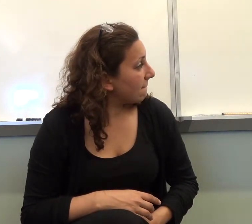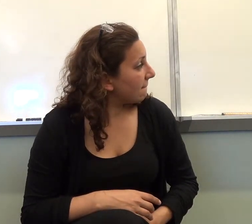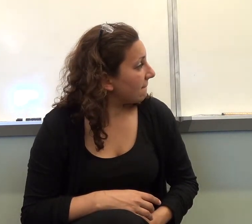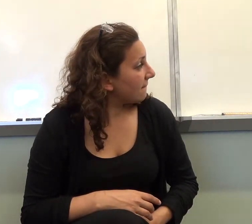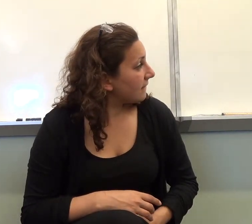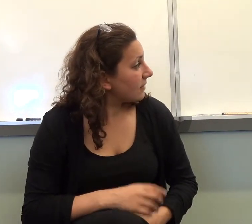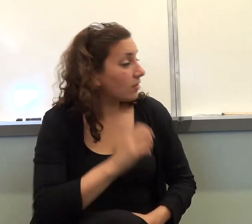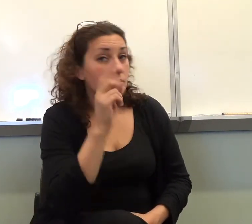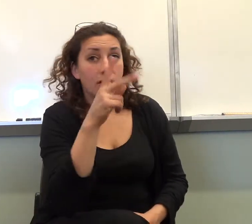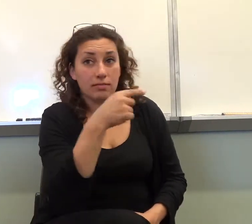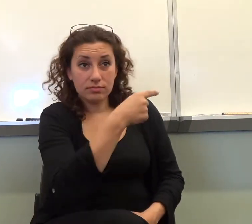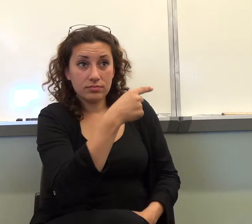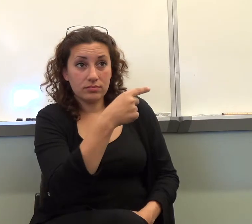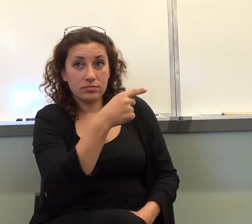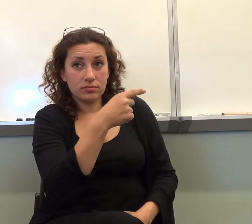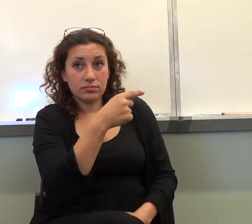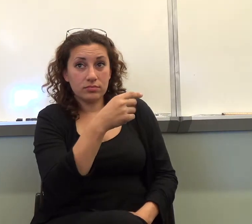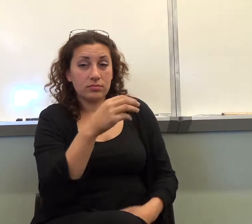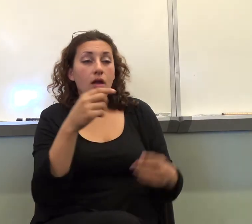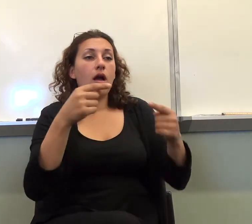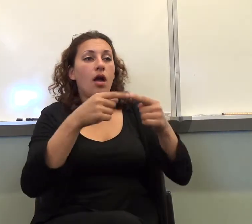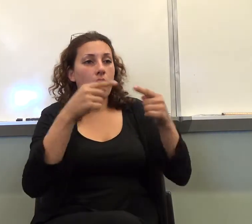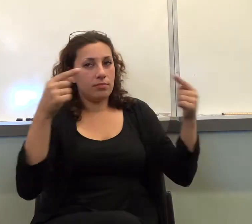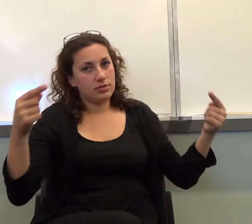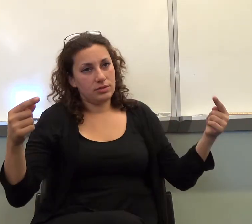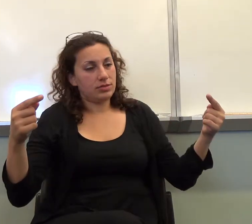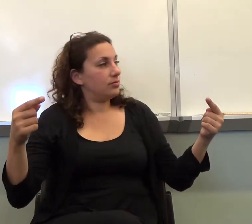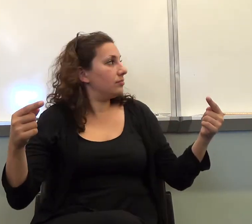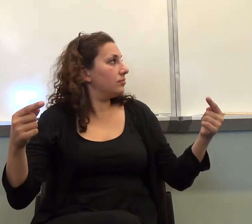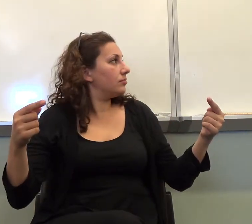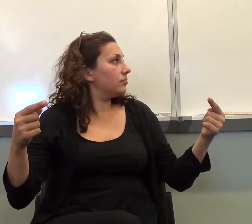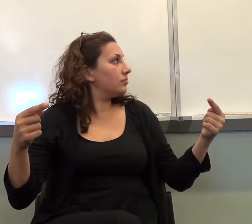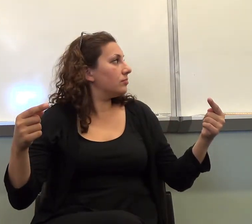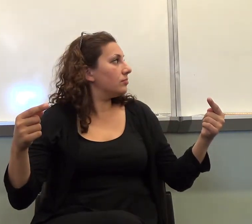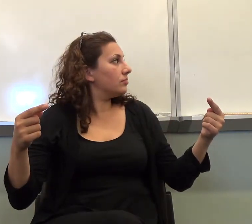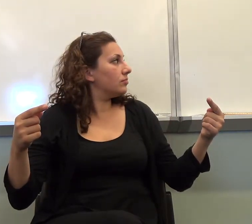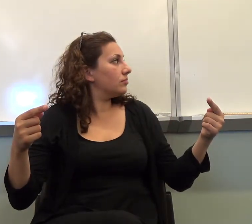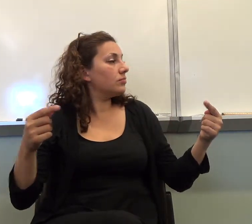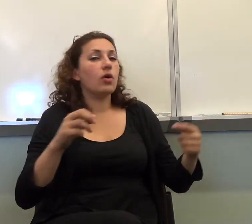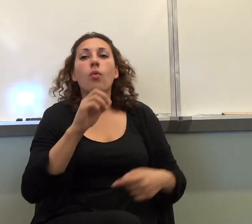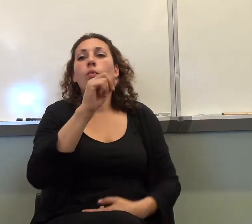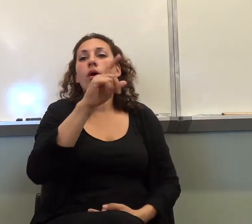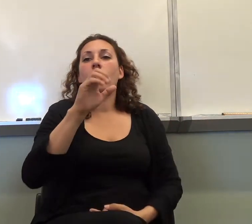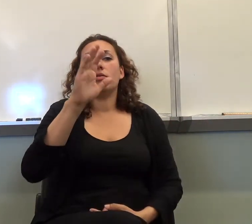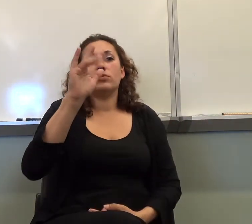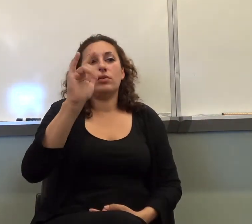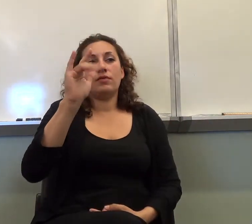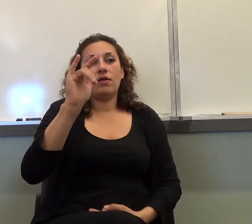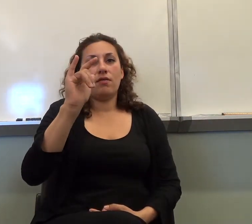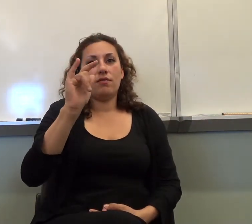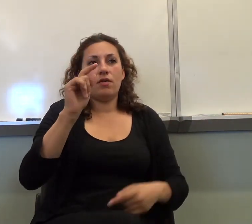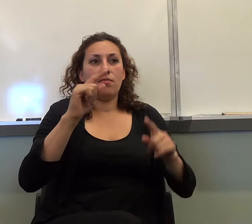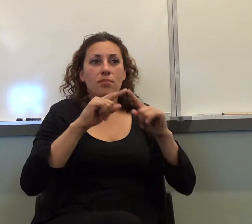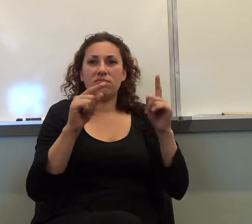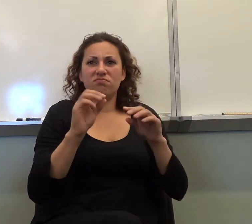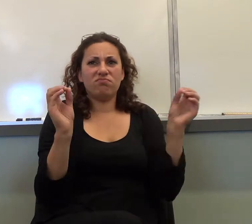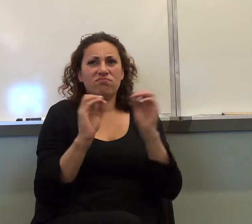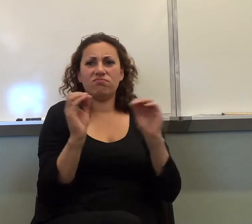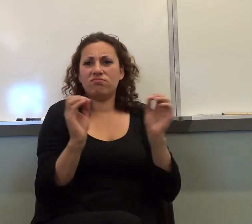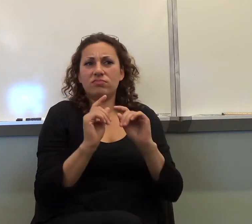Okay, that gives you the opposite of 5 times 5 times 5 is 125. Oh, no difference.